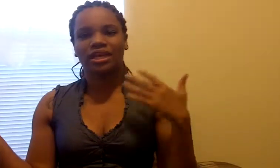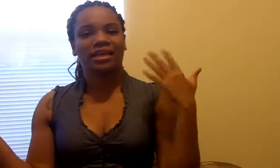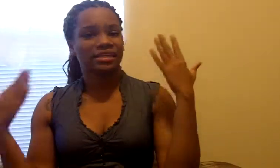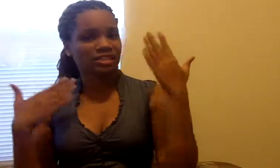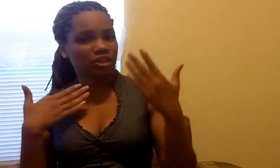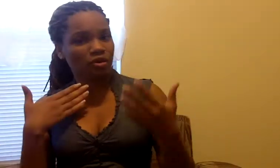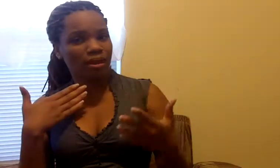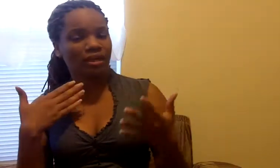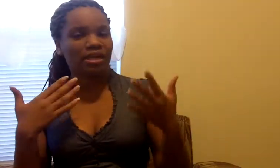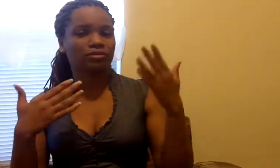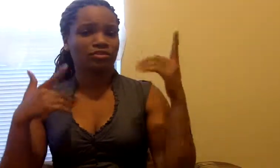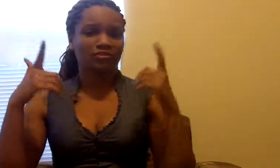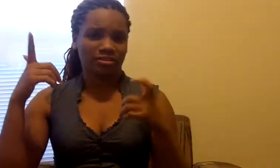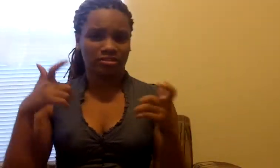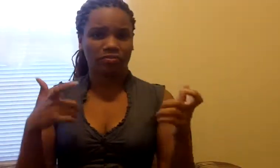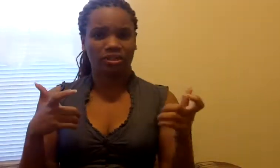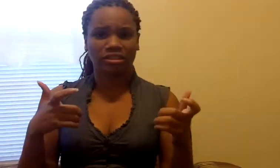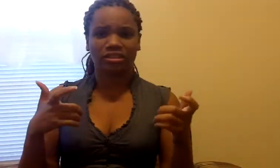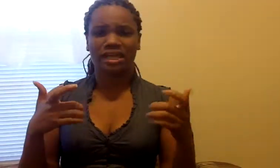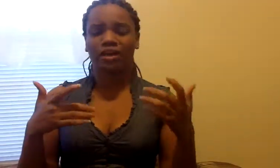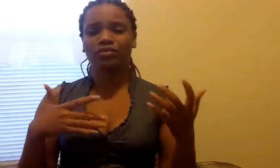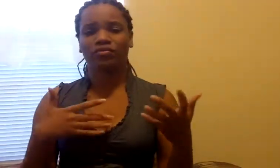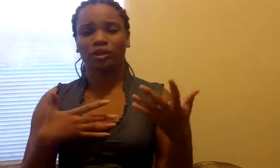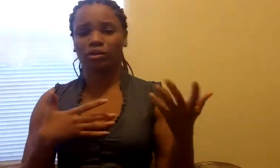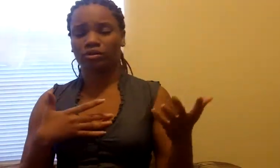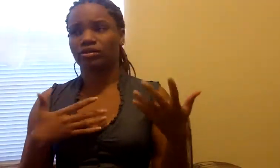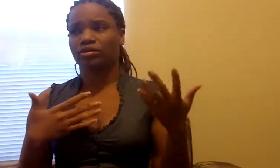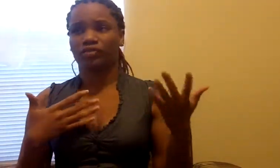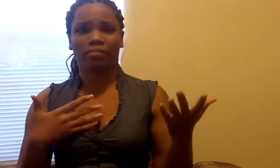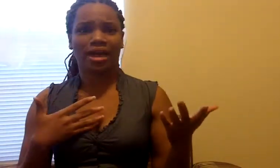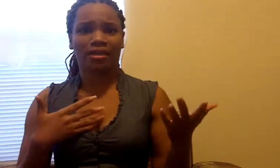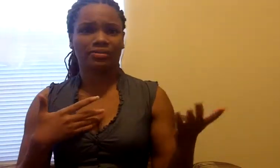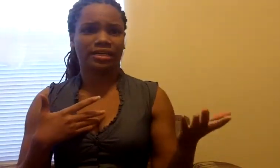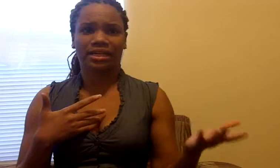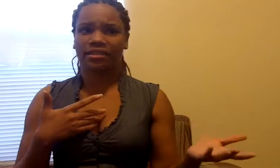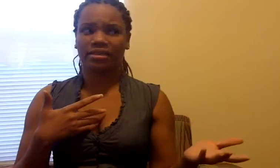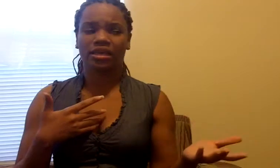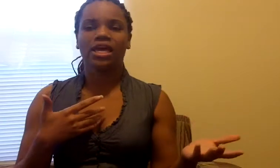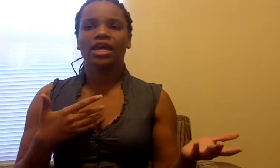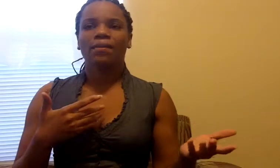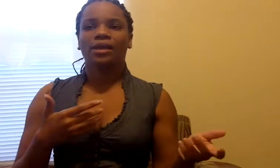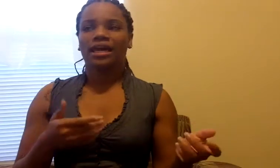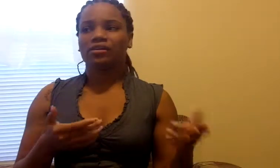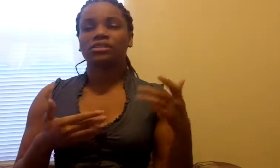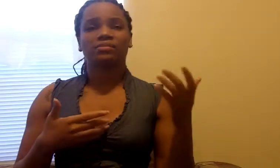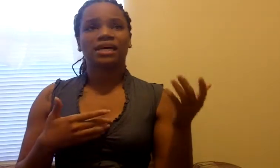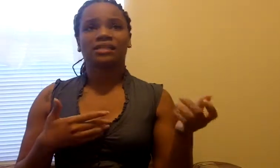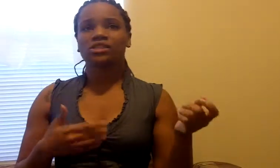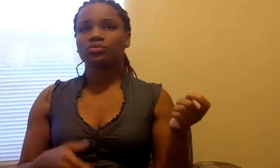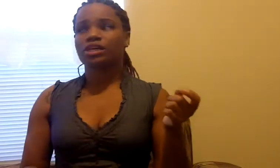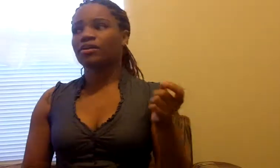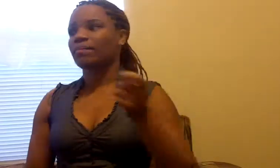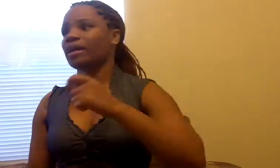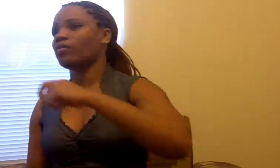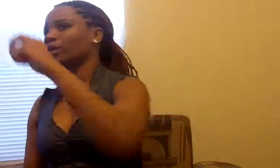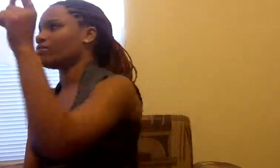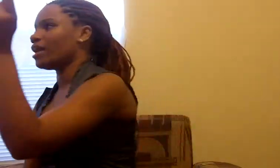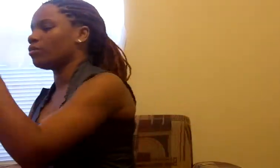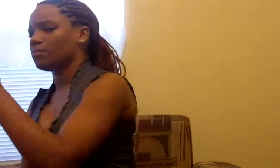saying. They can see your body language, your facial expressions, how you feel. If you're mad, upset, anything. But like sometimes teachers will turn their back on their writing on the